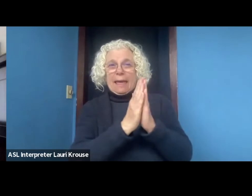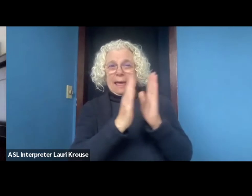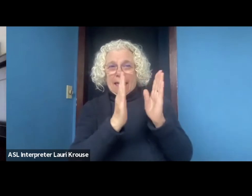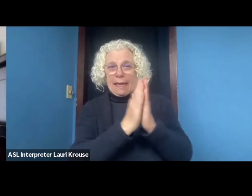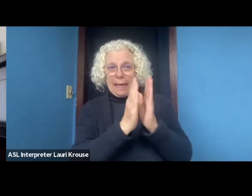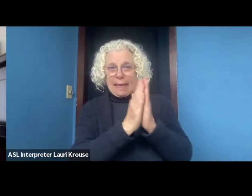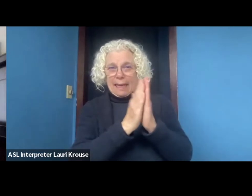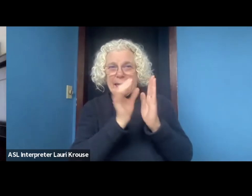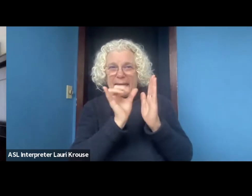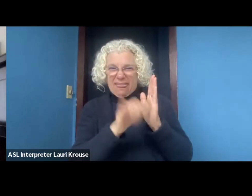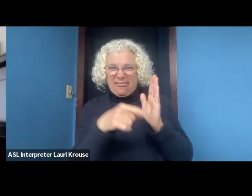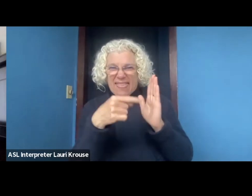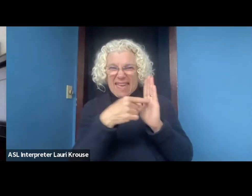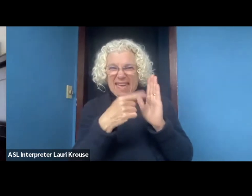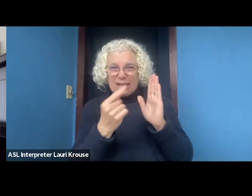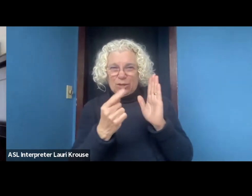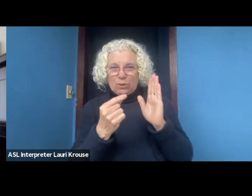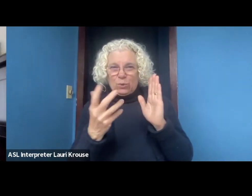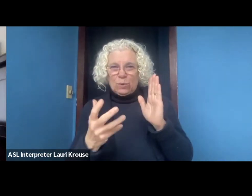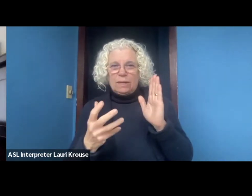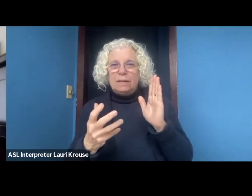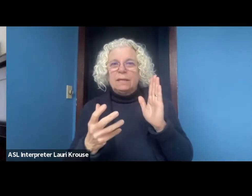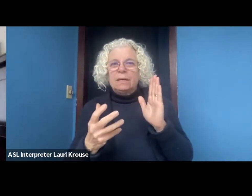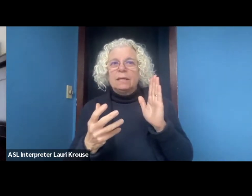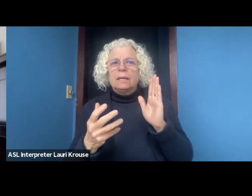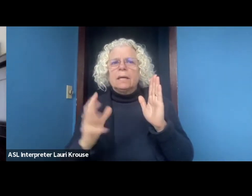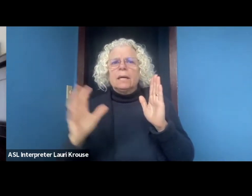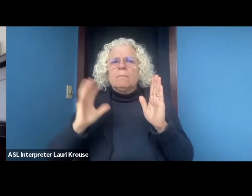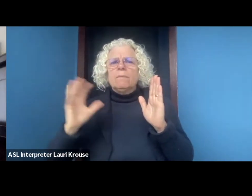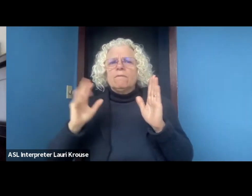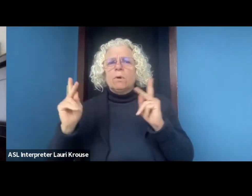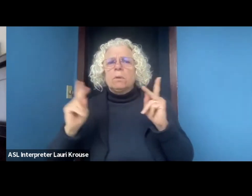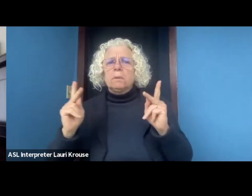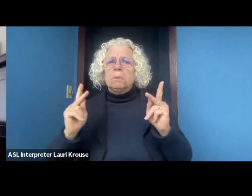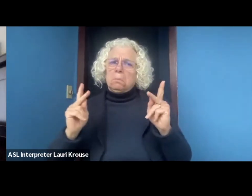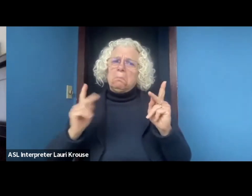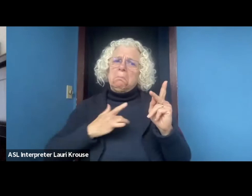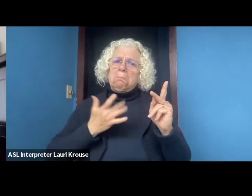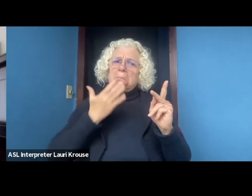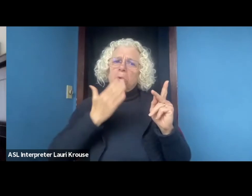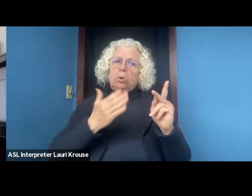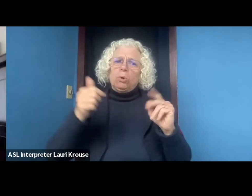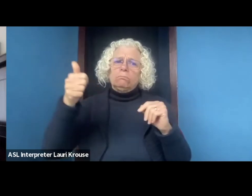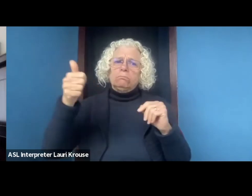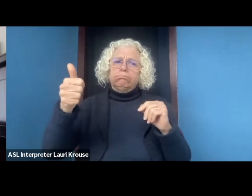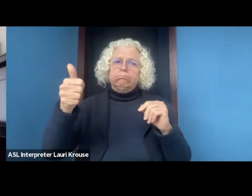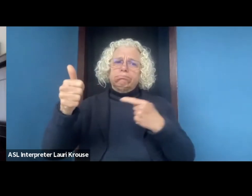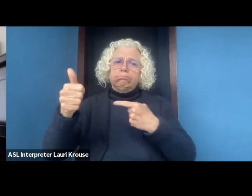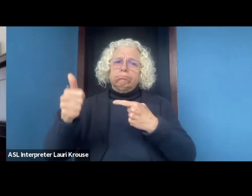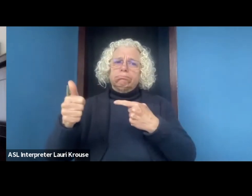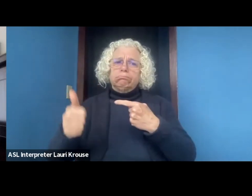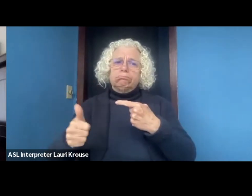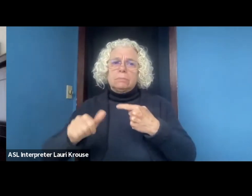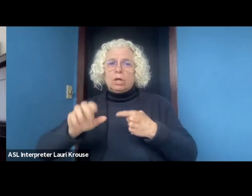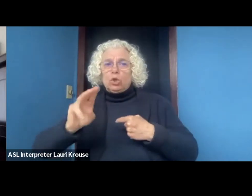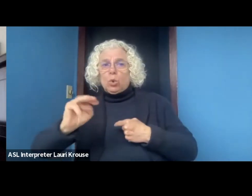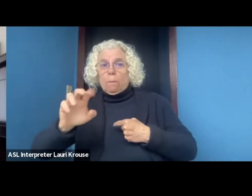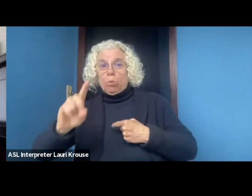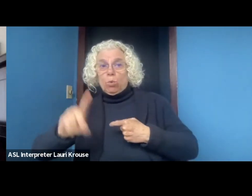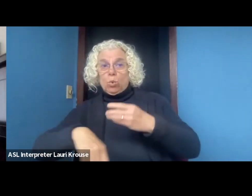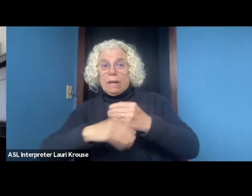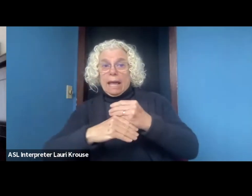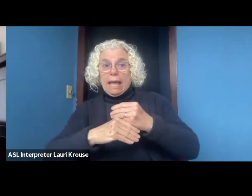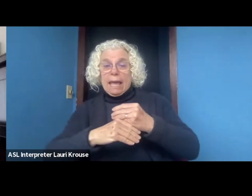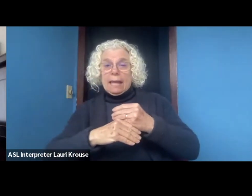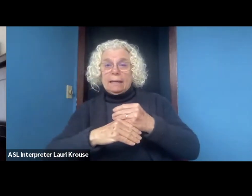But let's say, it seemed like everyone, I saw a lot of thumbs up. Can we even apply that mood to it? So how might